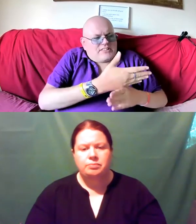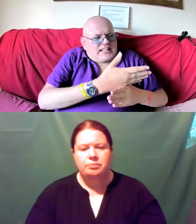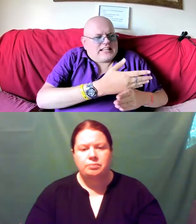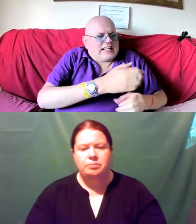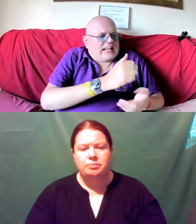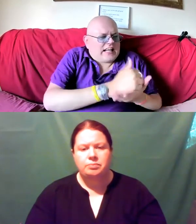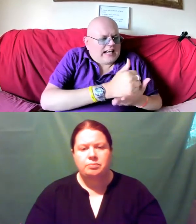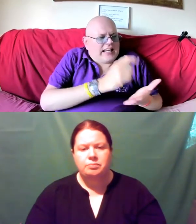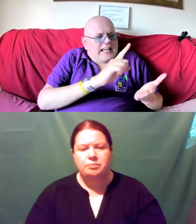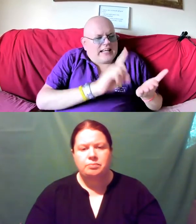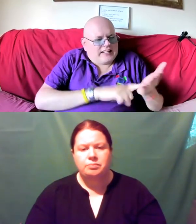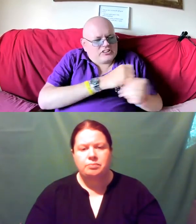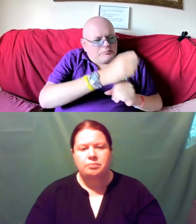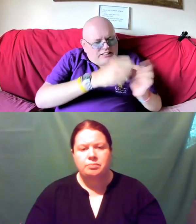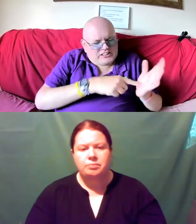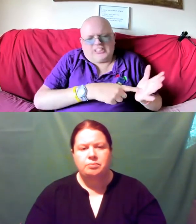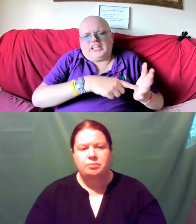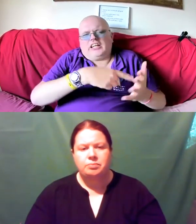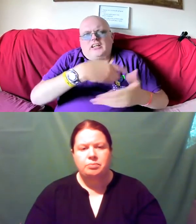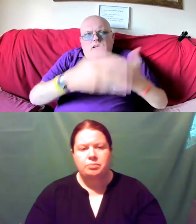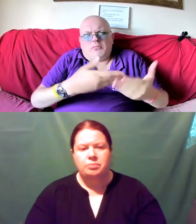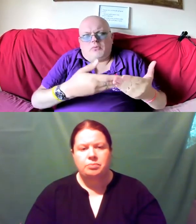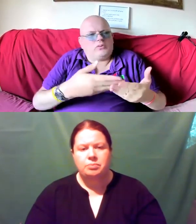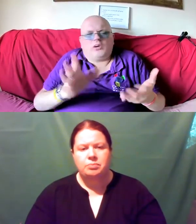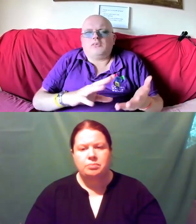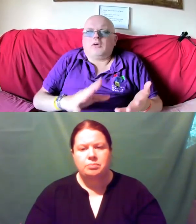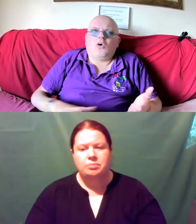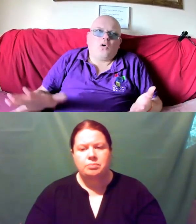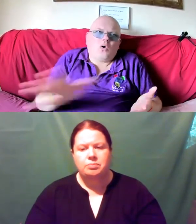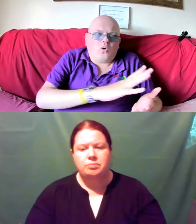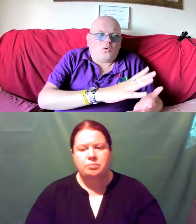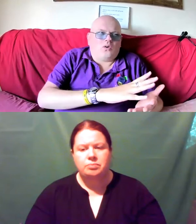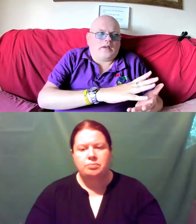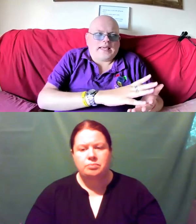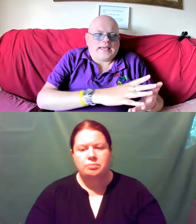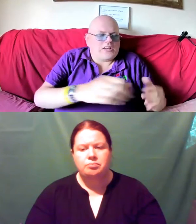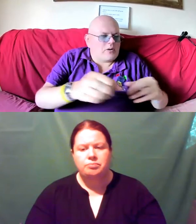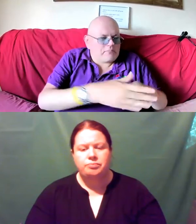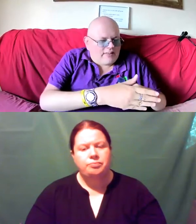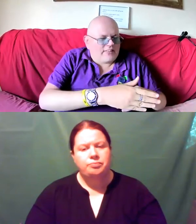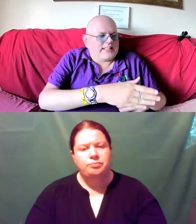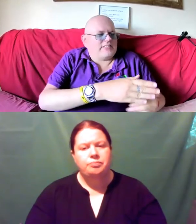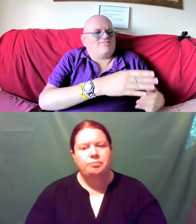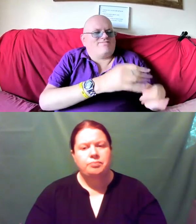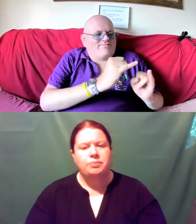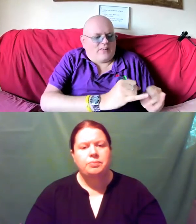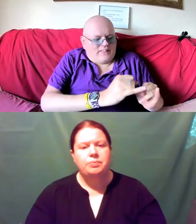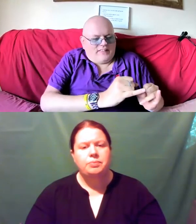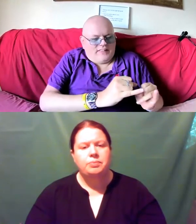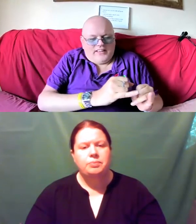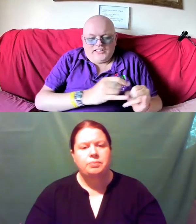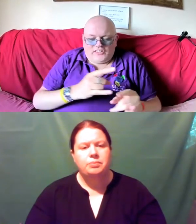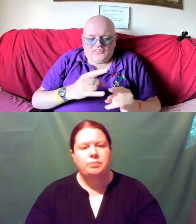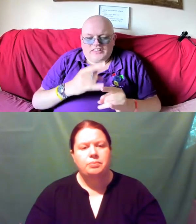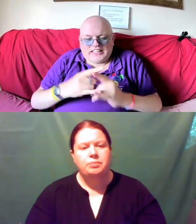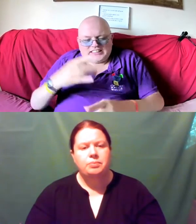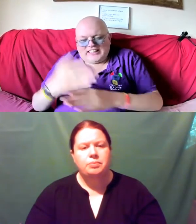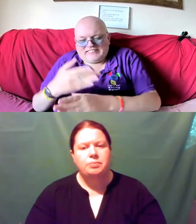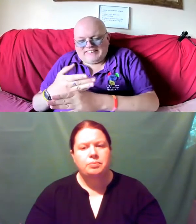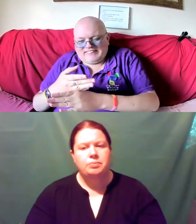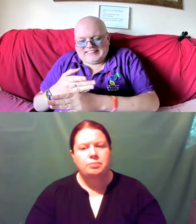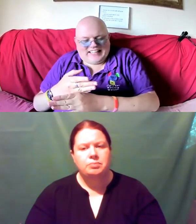about. You know, homosexuality seems to be a particular kind of obsession, if you like. So even